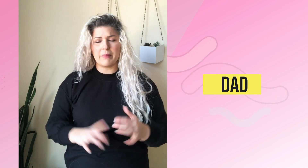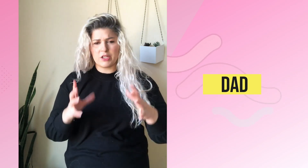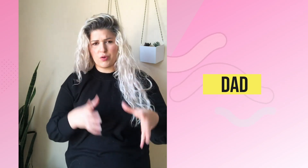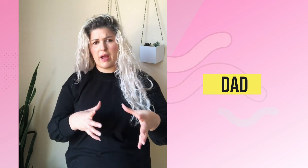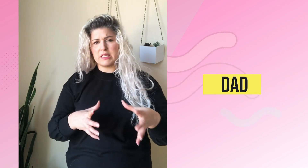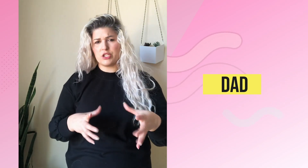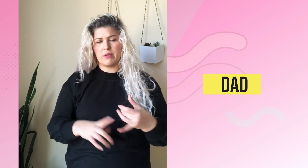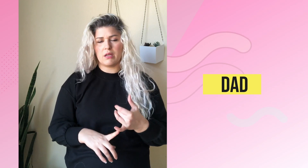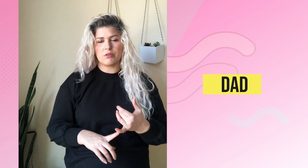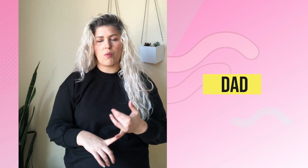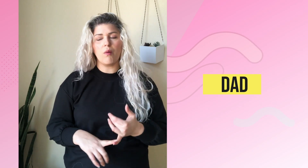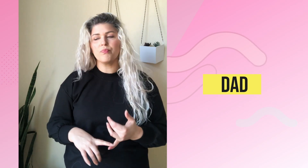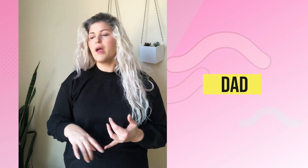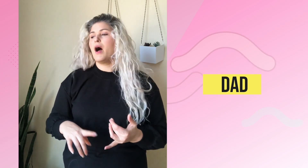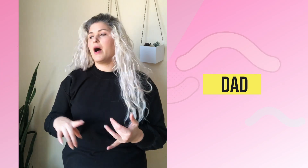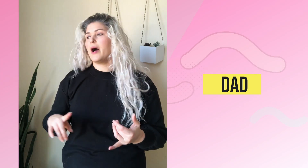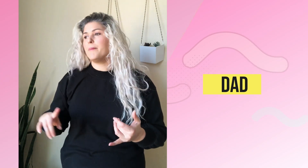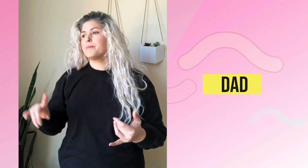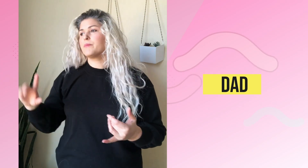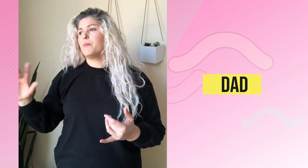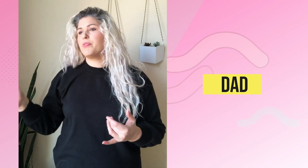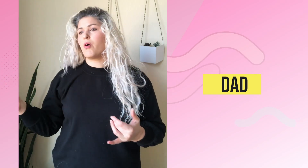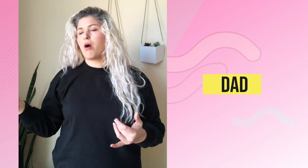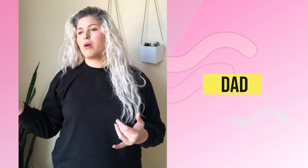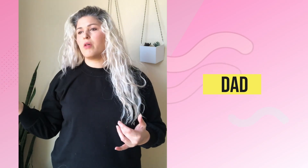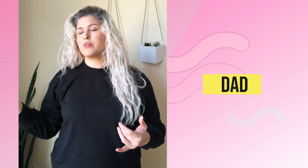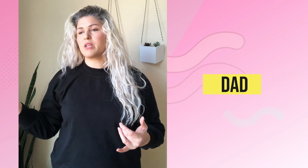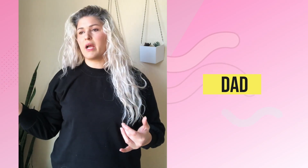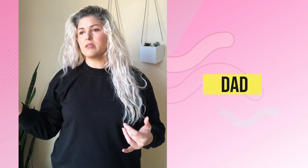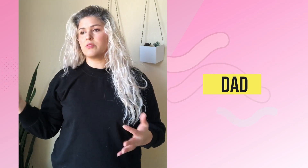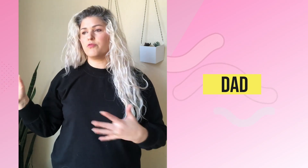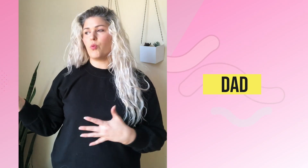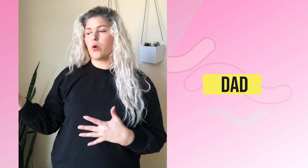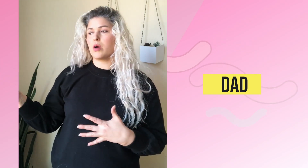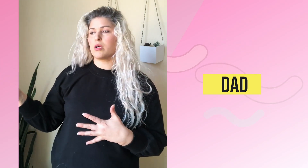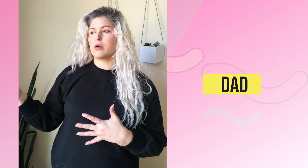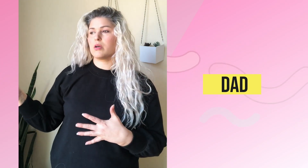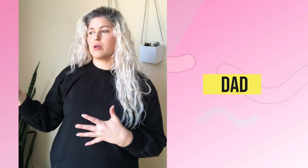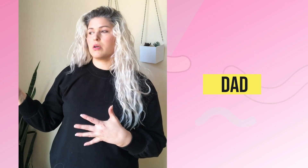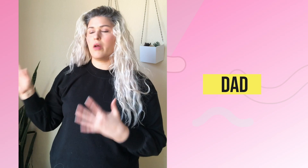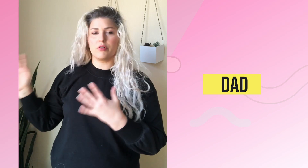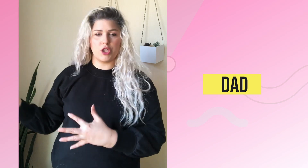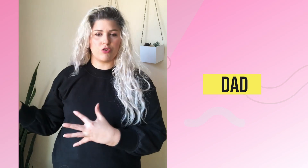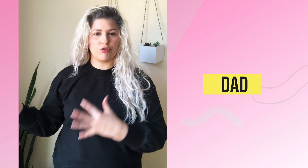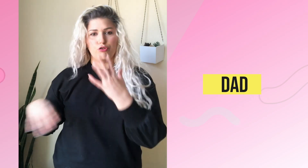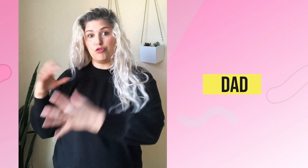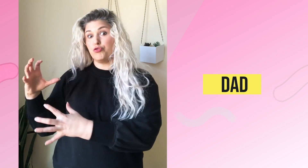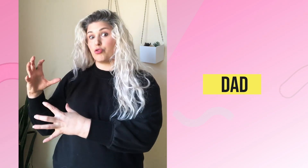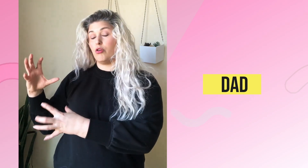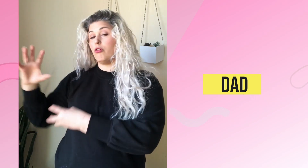for, I teach them in here as well. But there are other signs for other